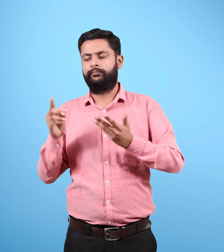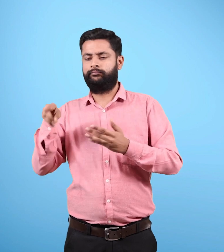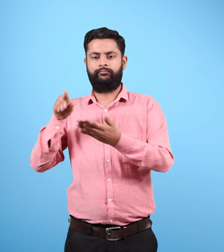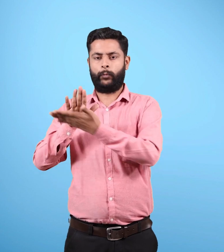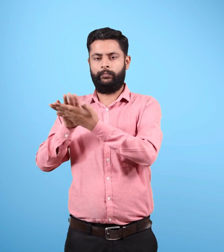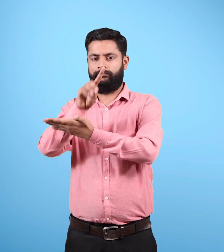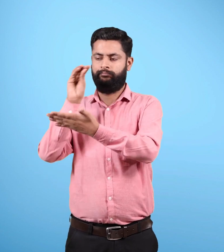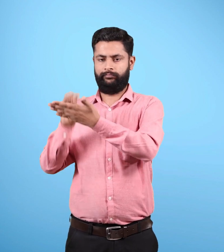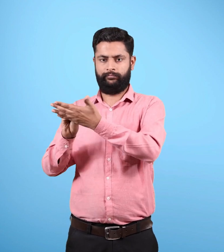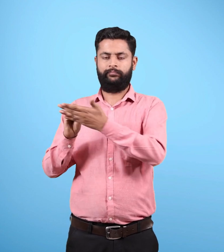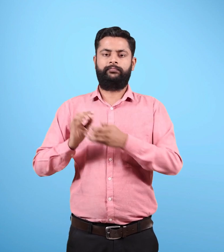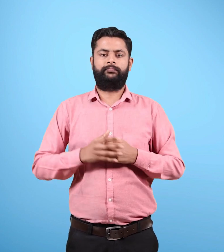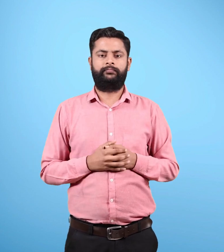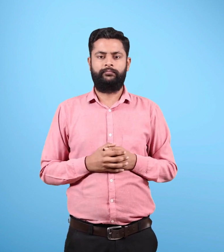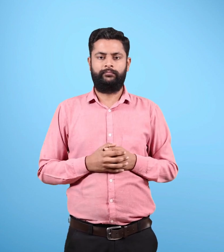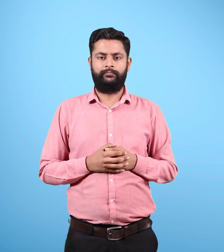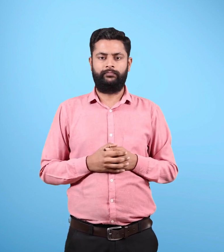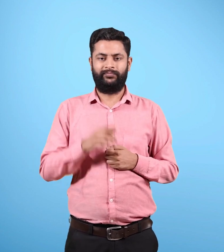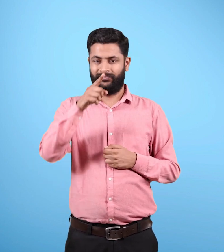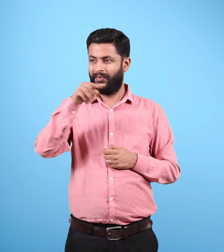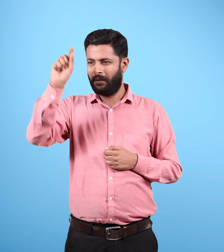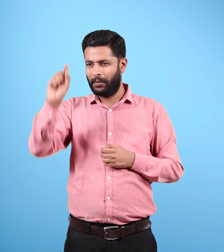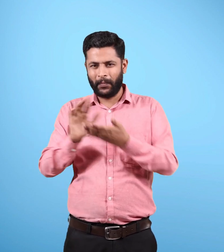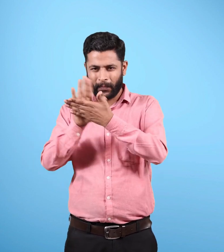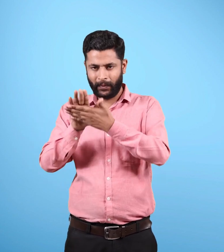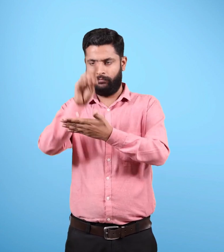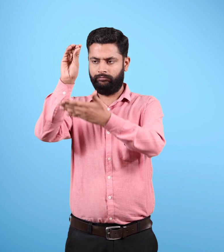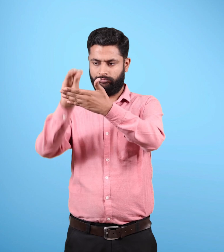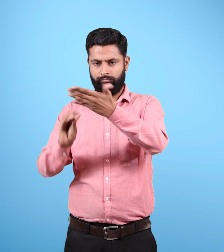sugar. Sources, blank.